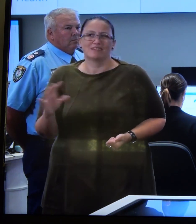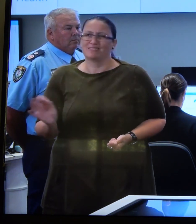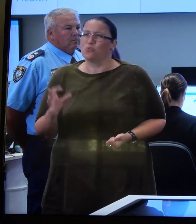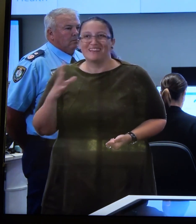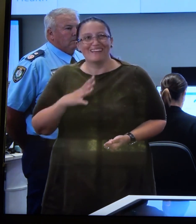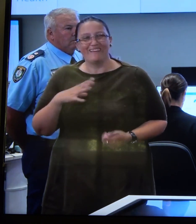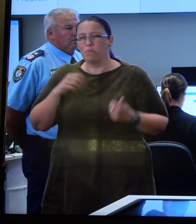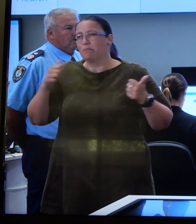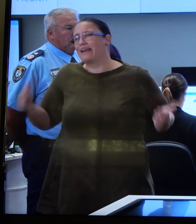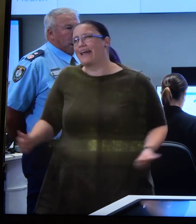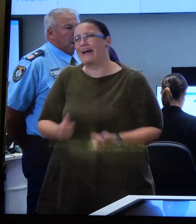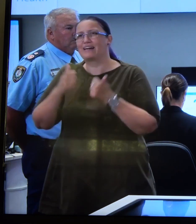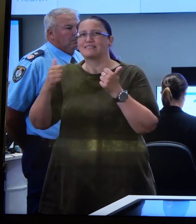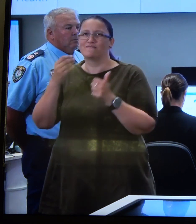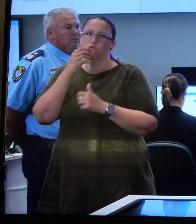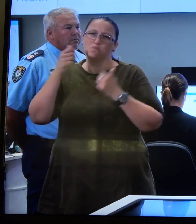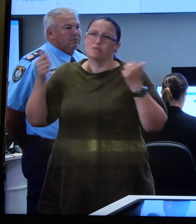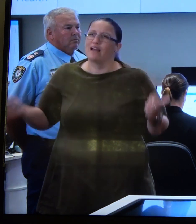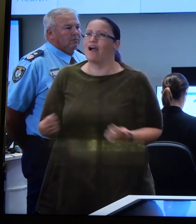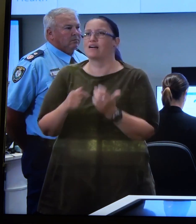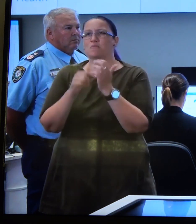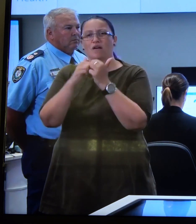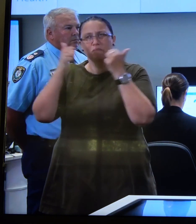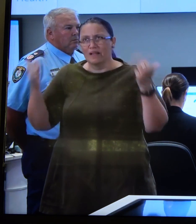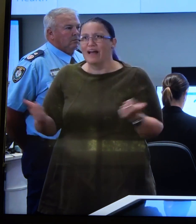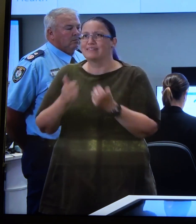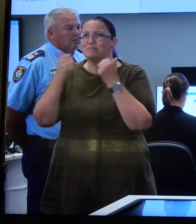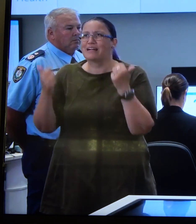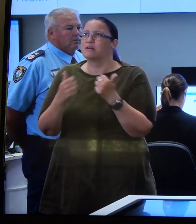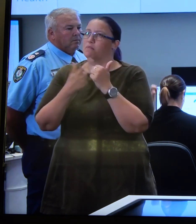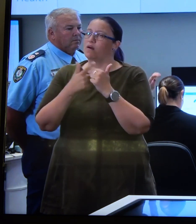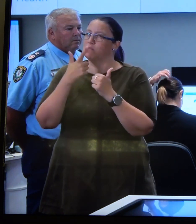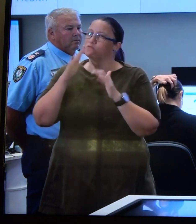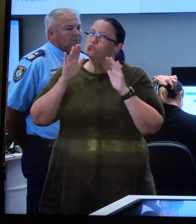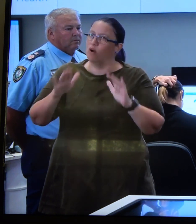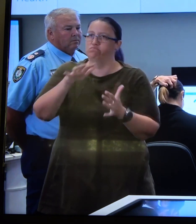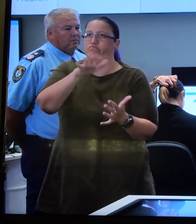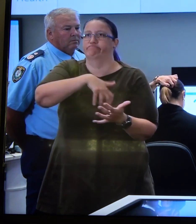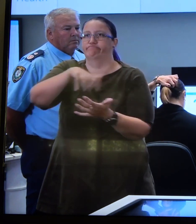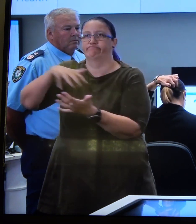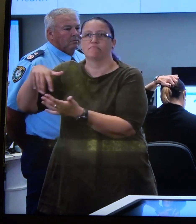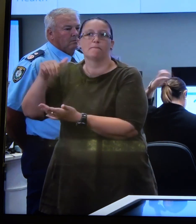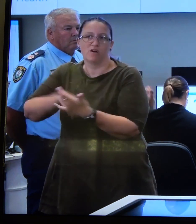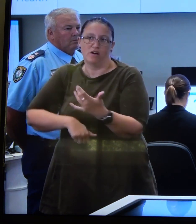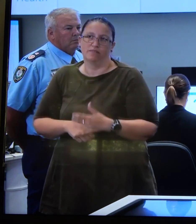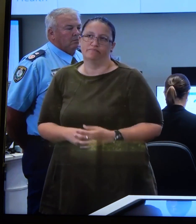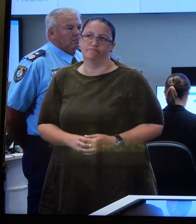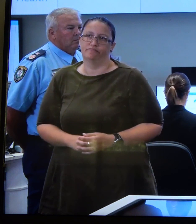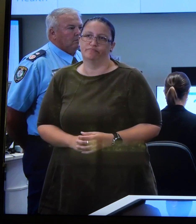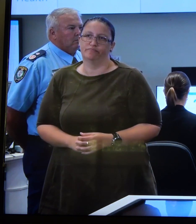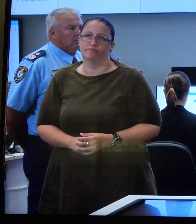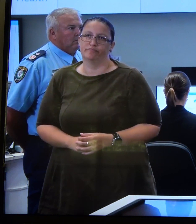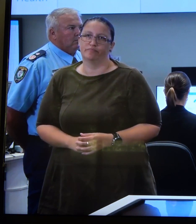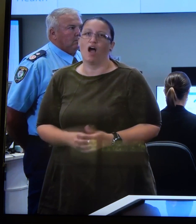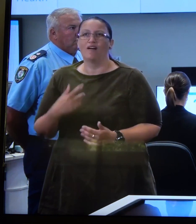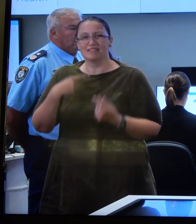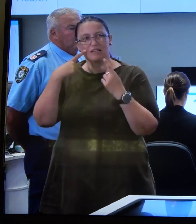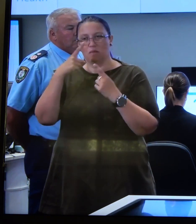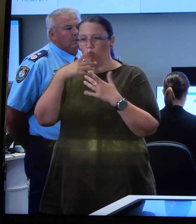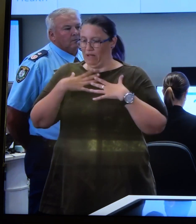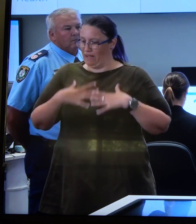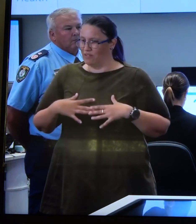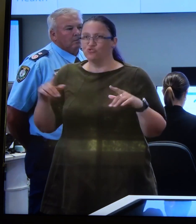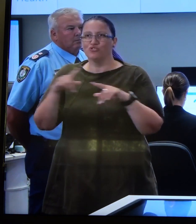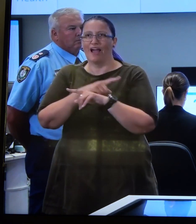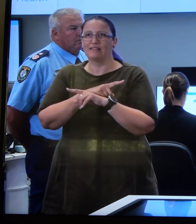it's very, very un-Australian. But in the main, I've certainly seen people today adjust their behaviour. The social distancing provisions